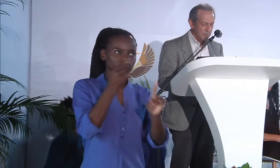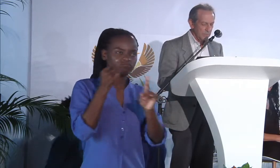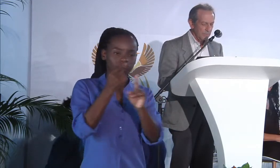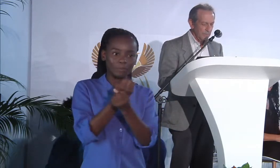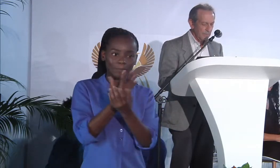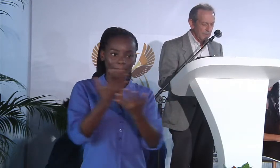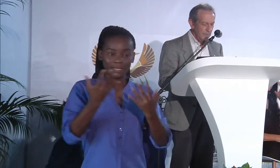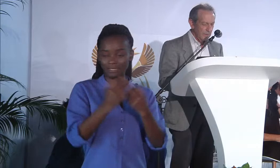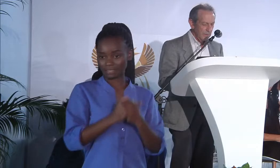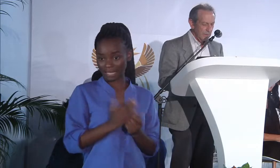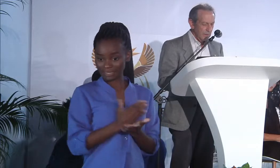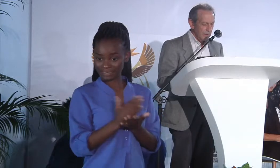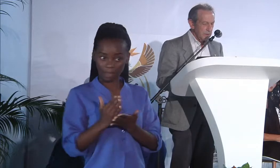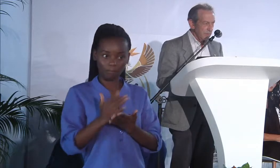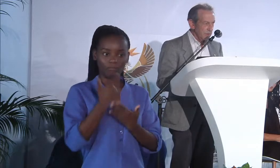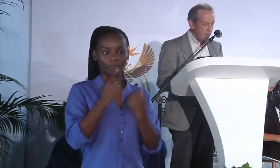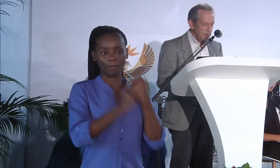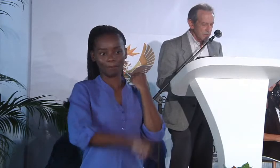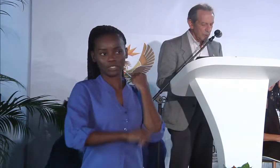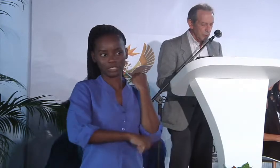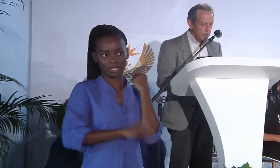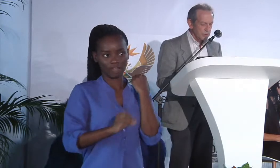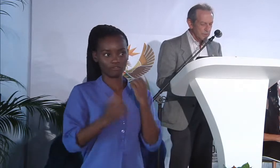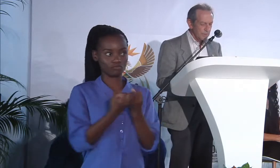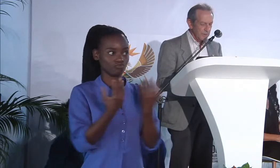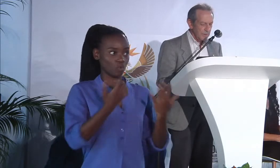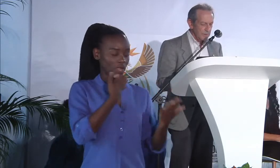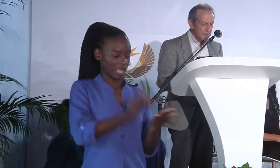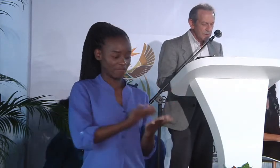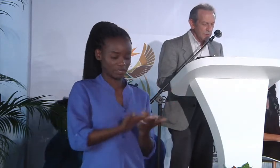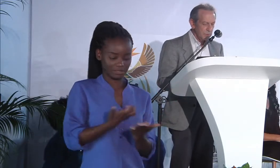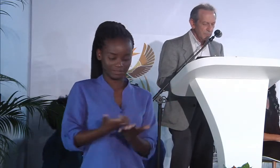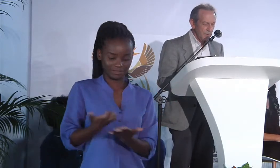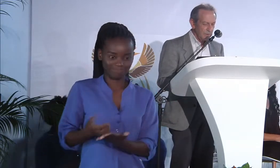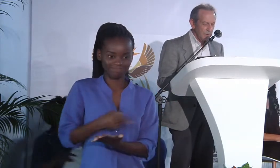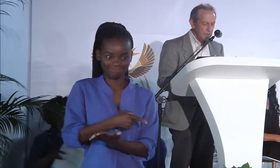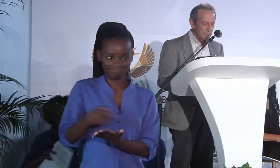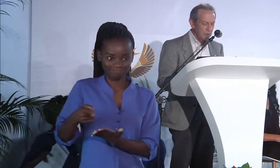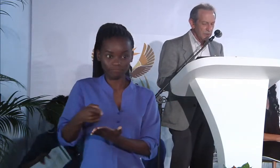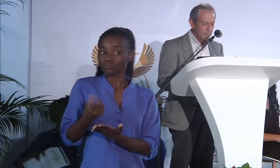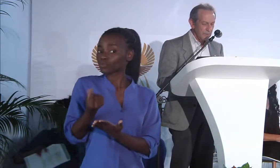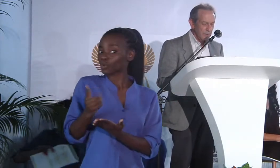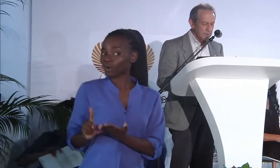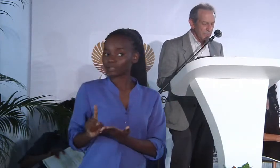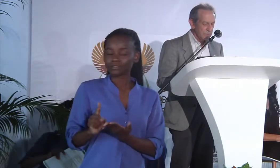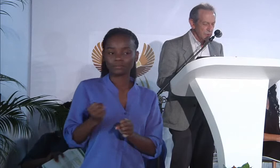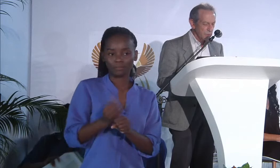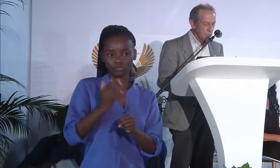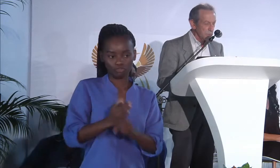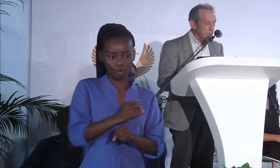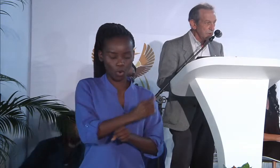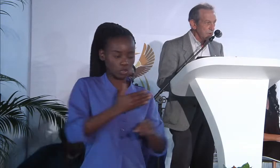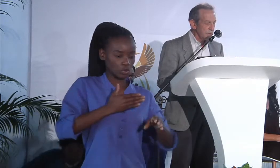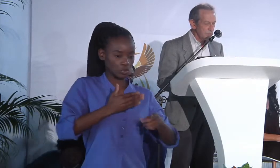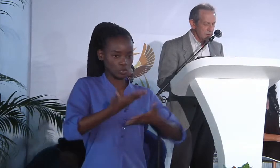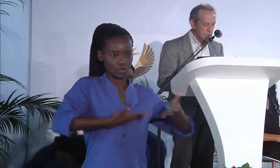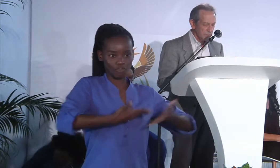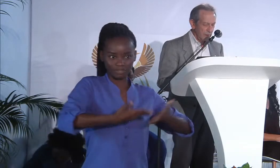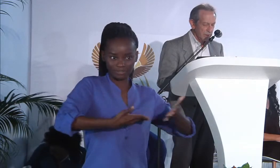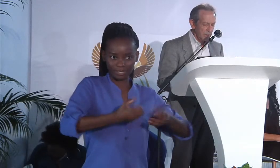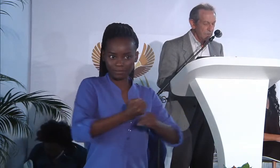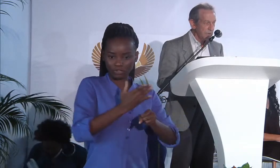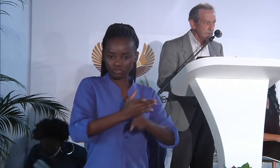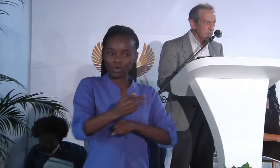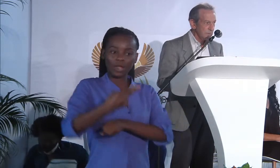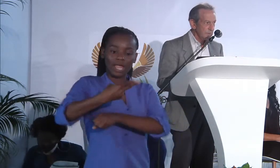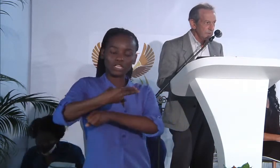punishment. The evidence-based approaches seek to integrate services which will decrease the incidence of